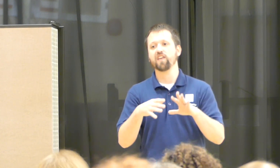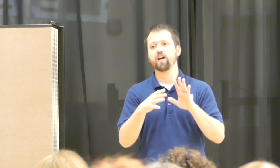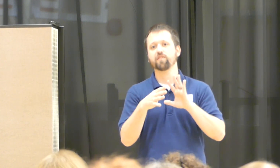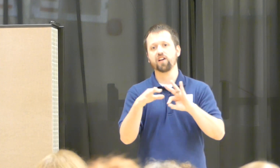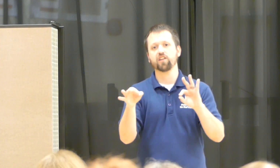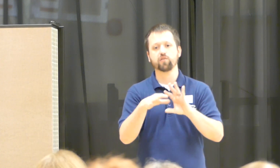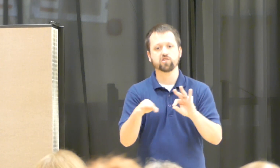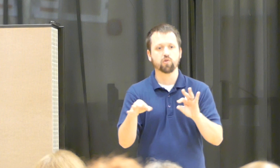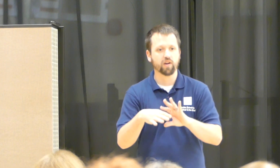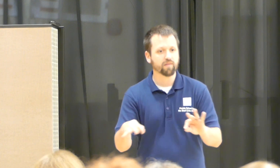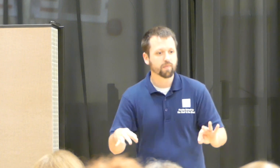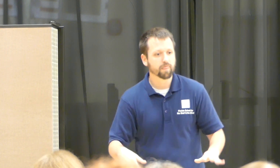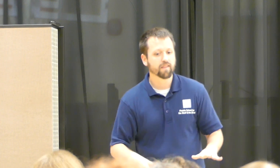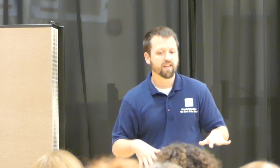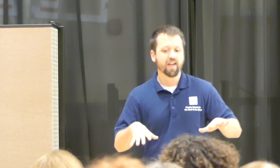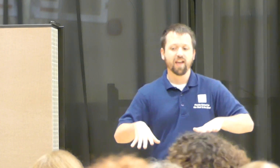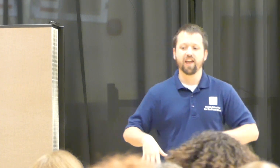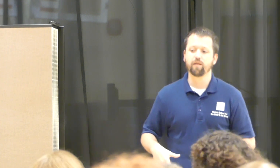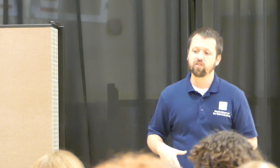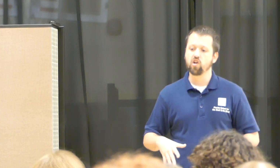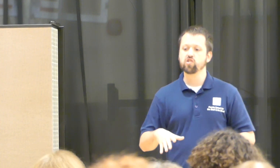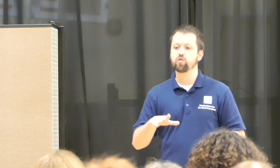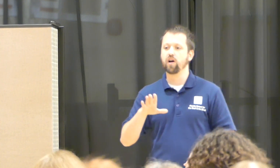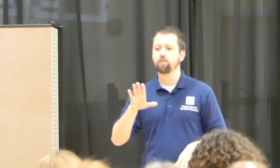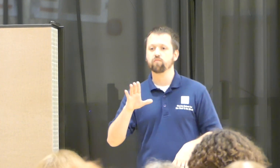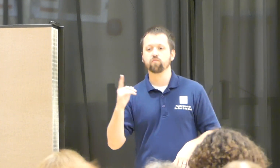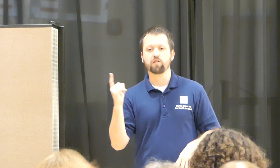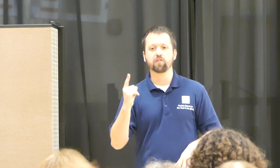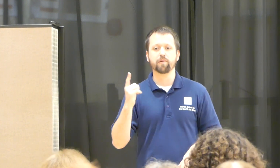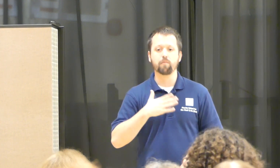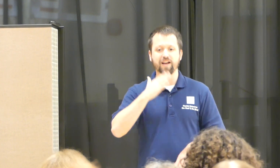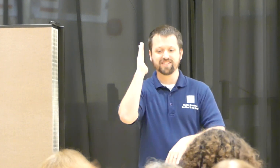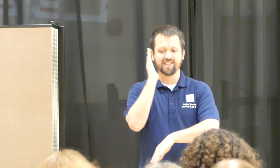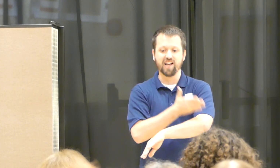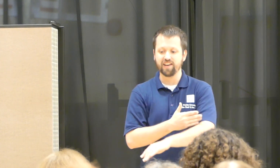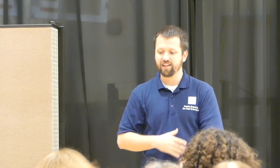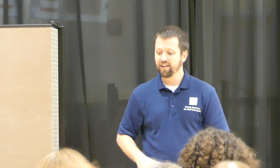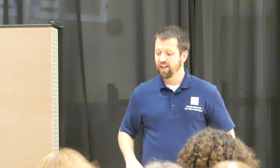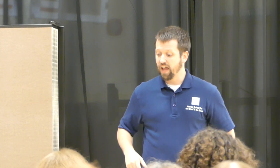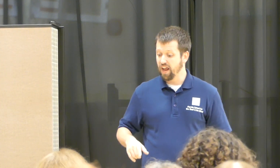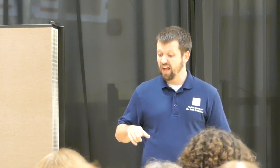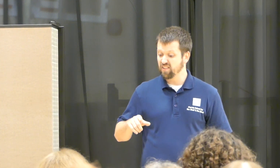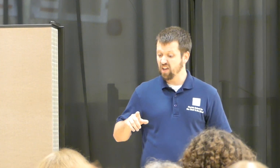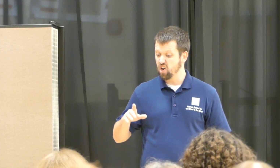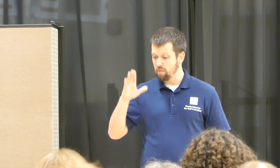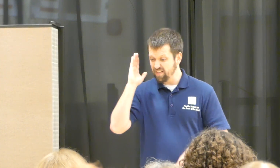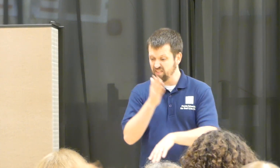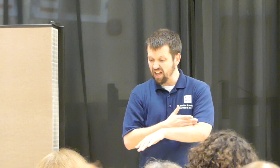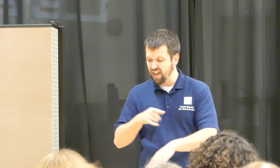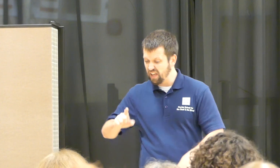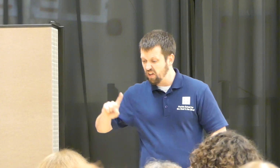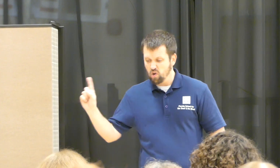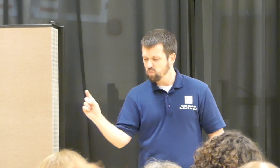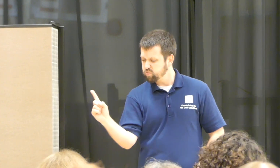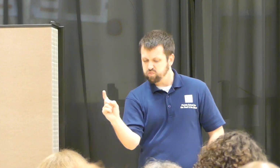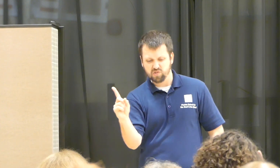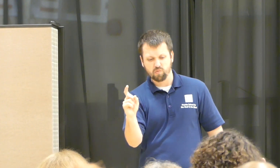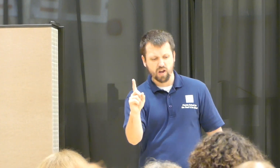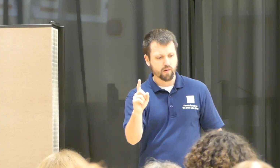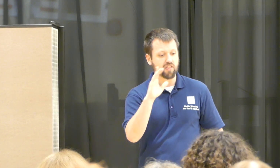I'm telling you a story. And I'm telling you something about my son. And I say, my son, you run around with